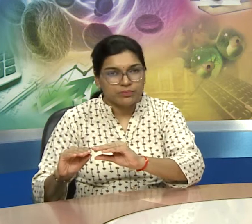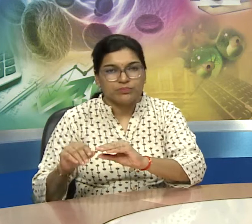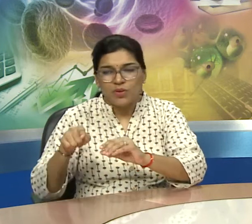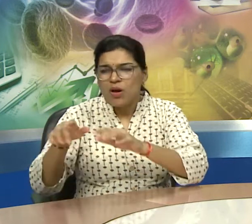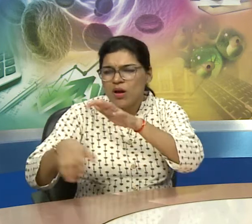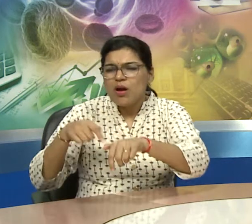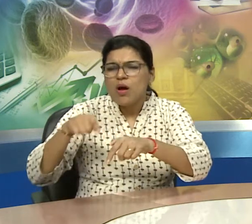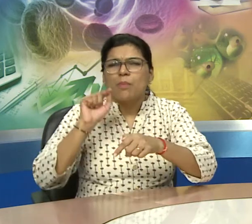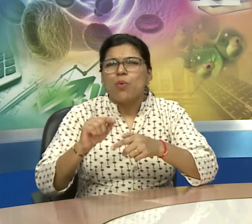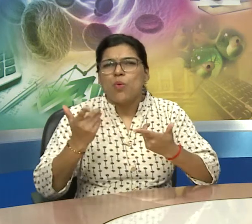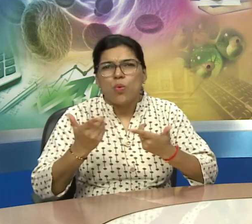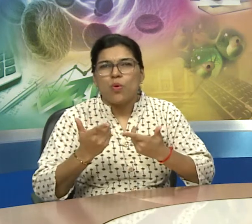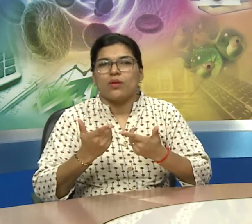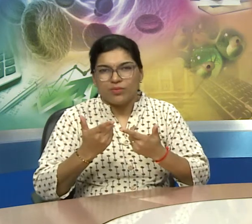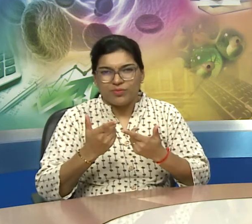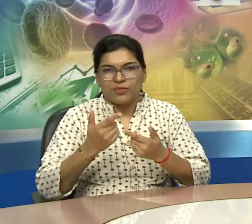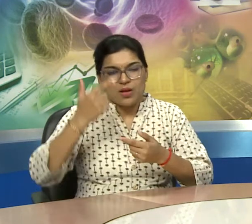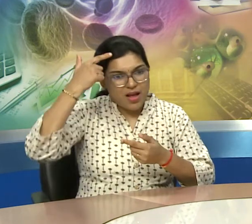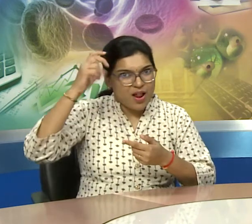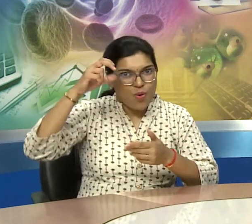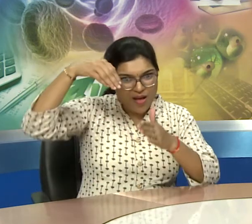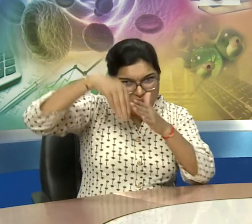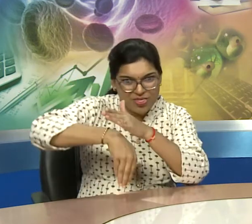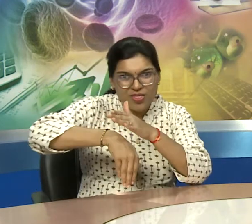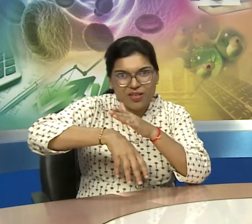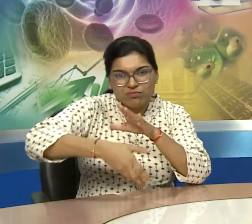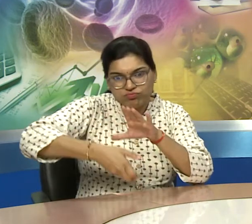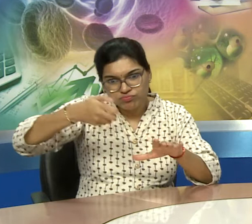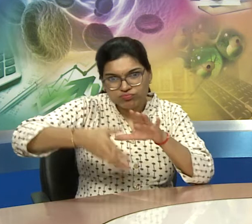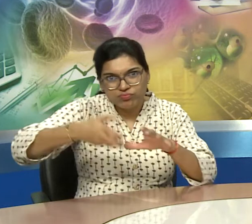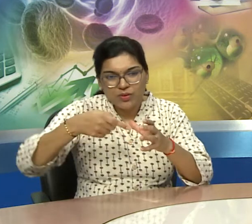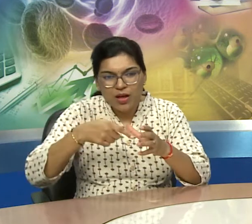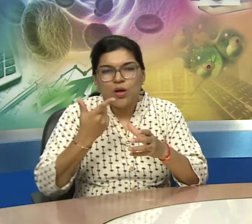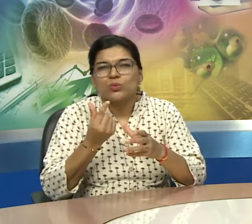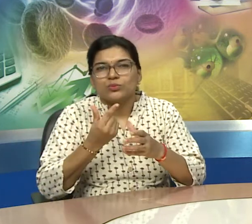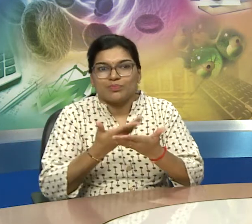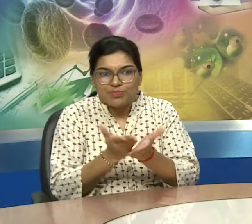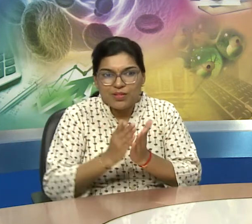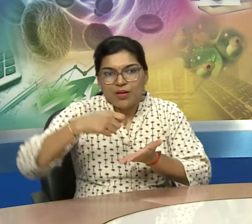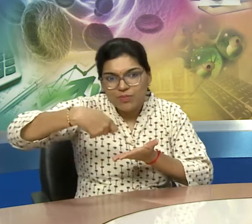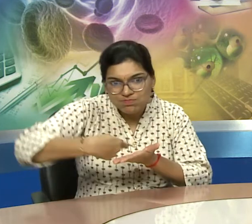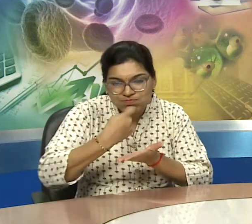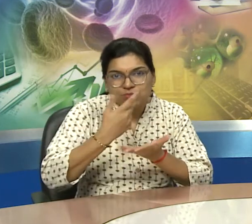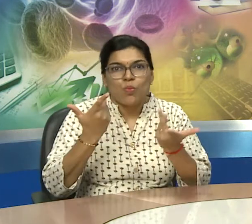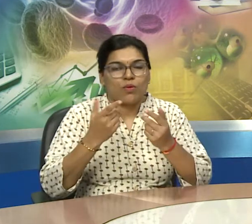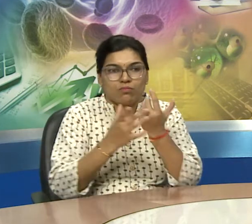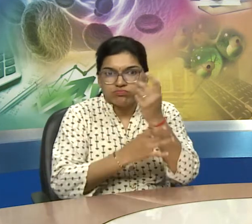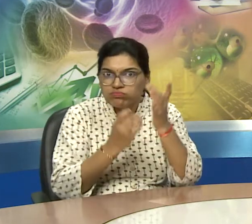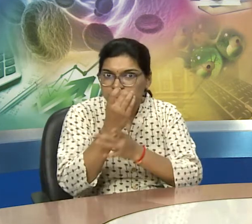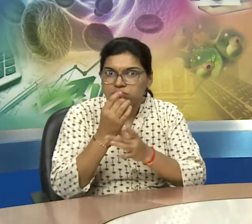because natural resources were depleted now. For example, coal was